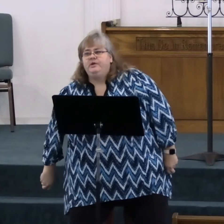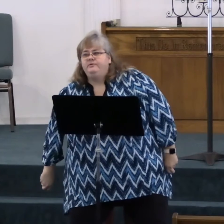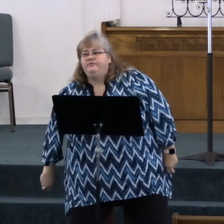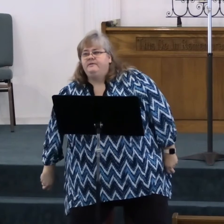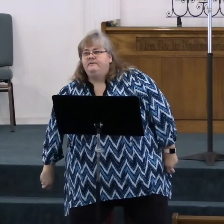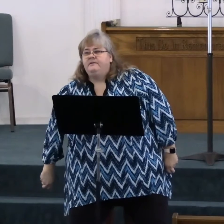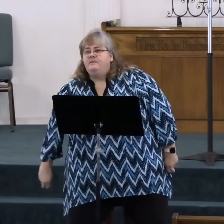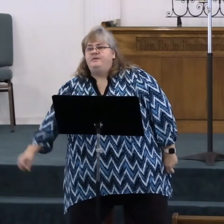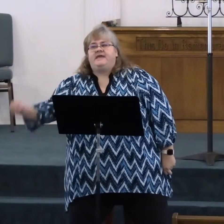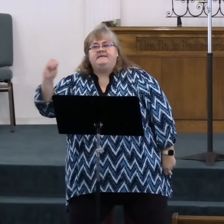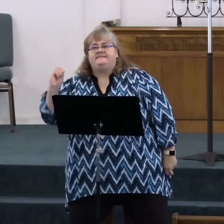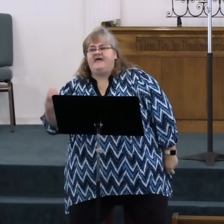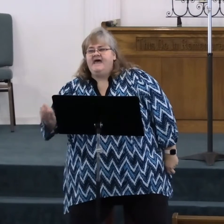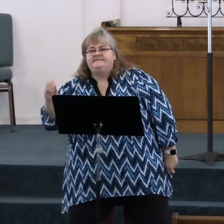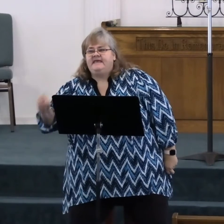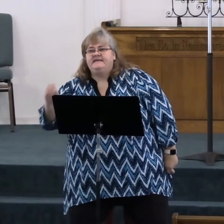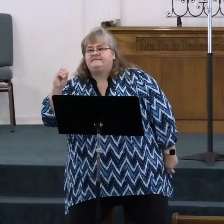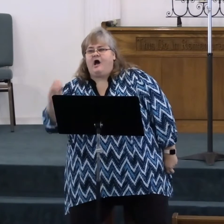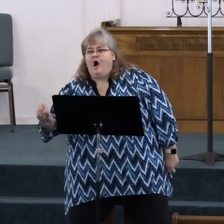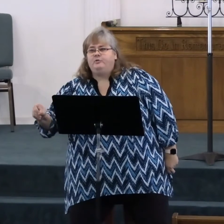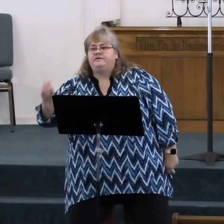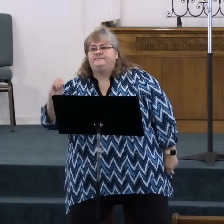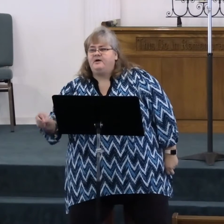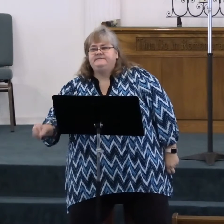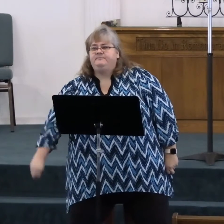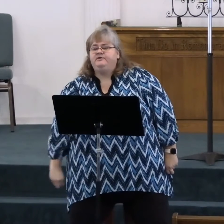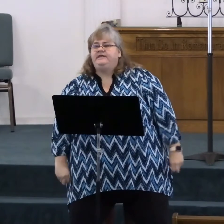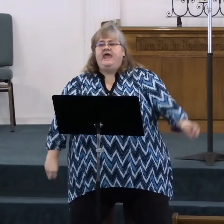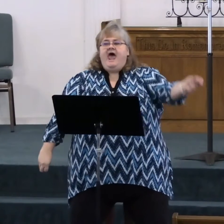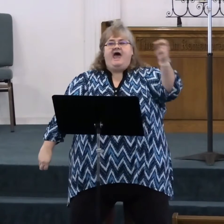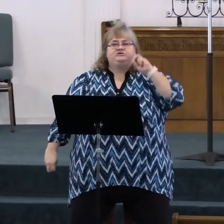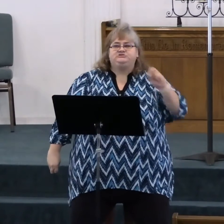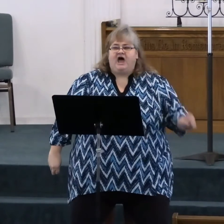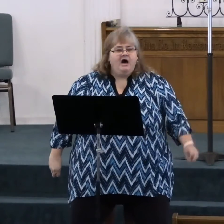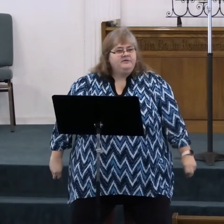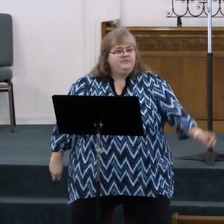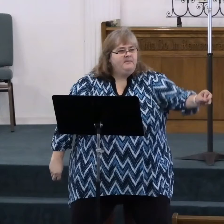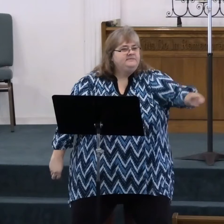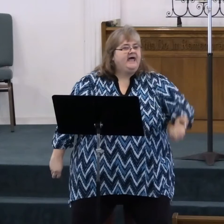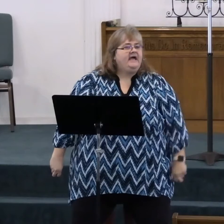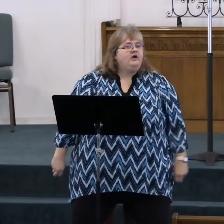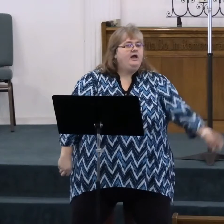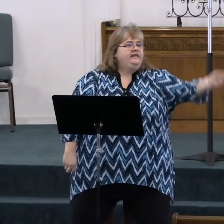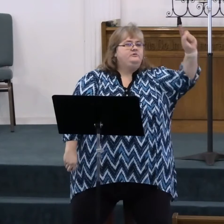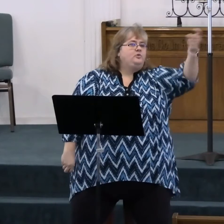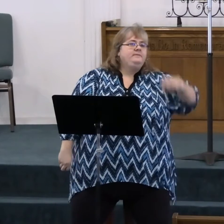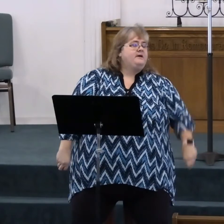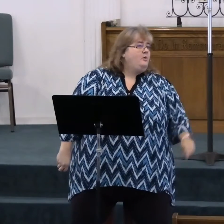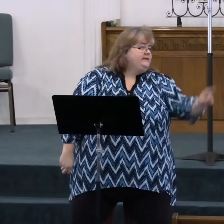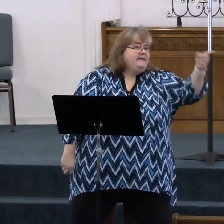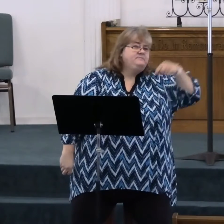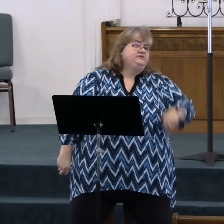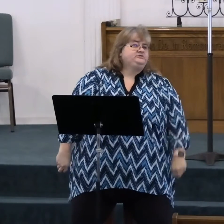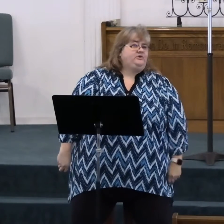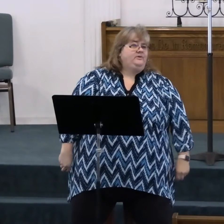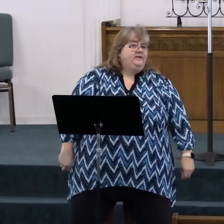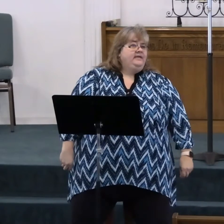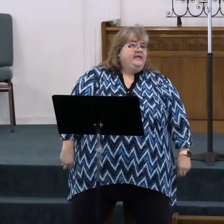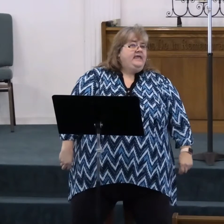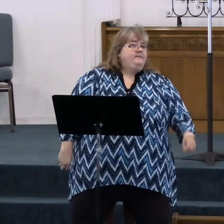truth because that's his called responsibility as a child of the Most High God and an ordained minister. He